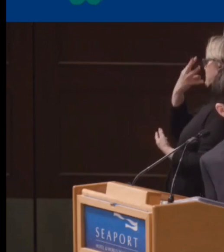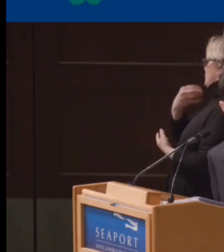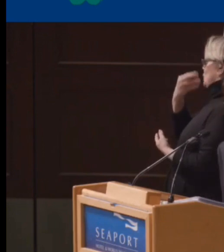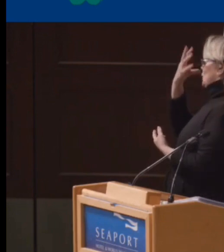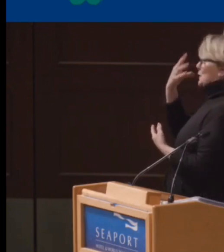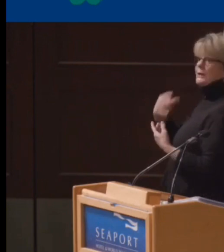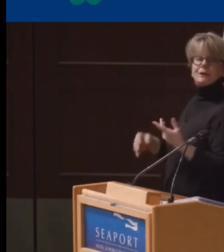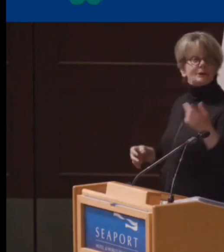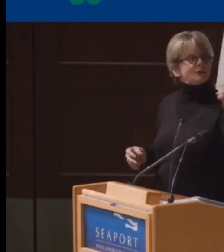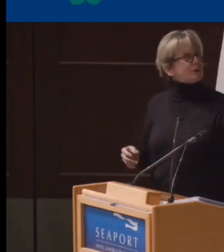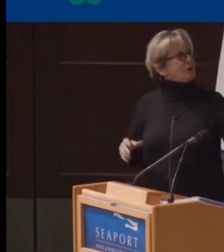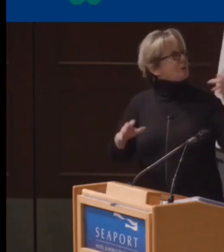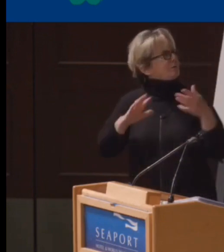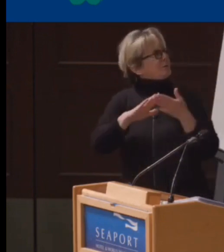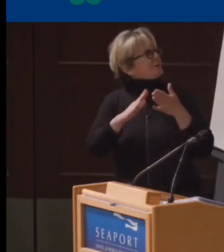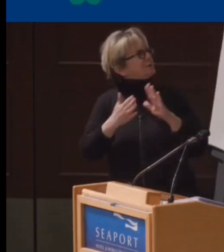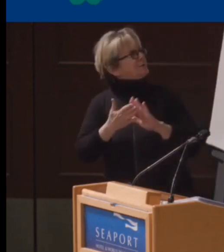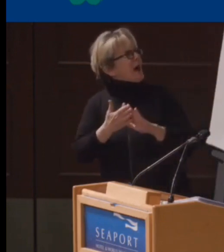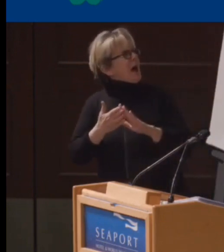the town recreation department.